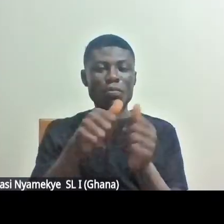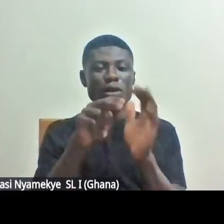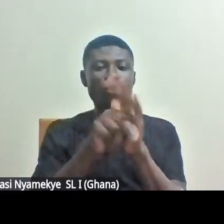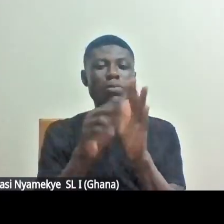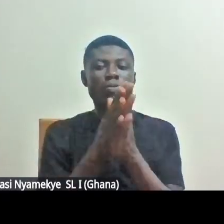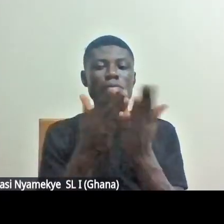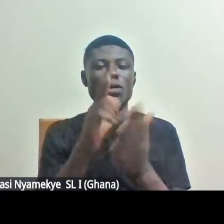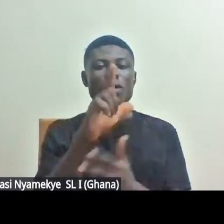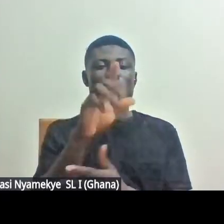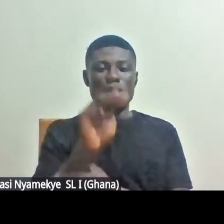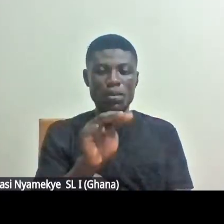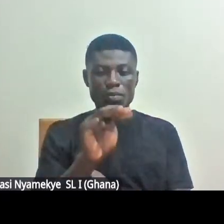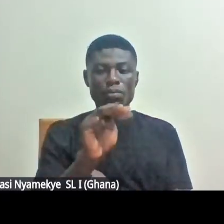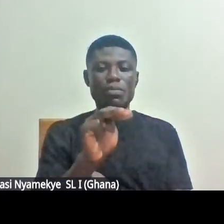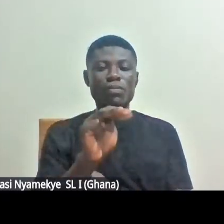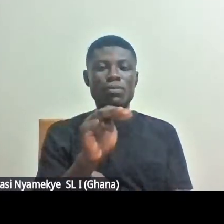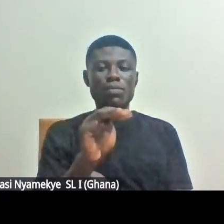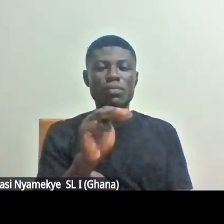LM. Okay.